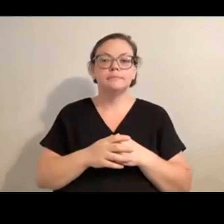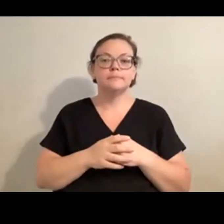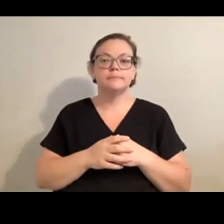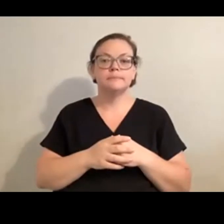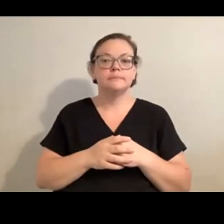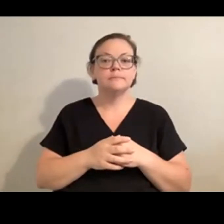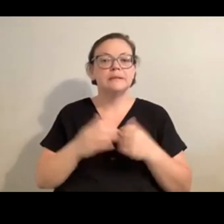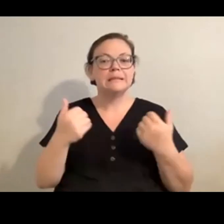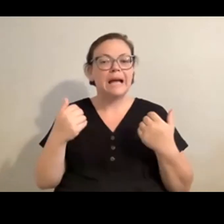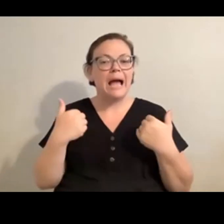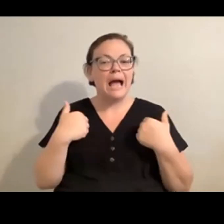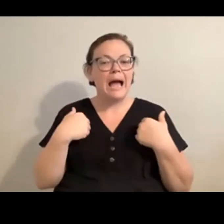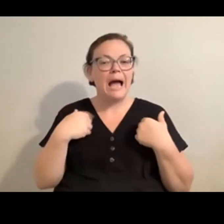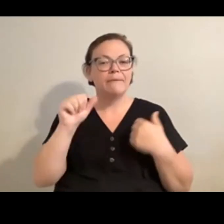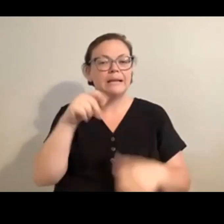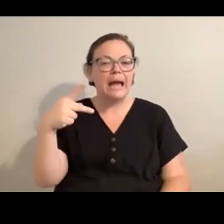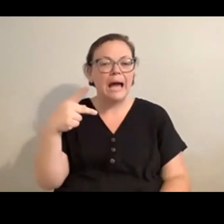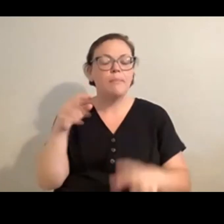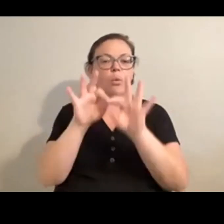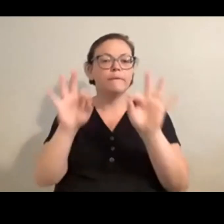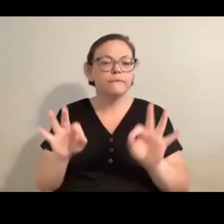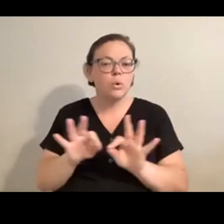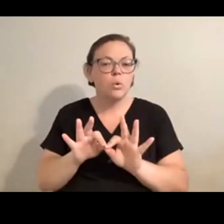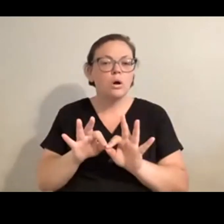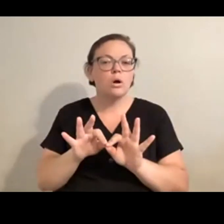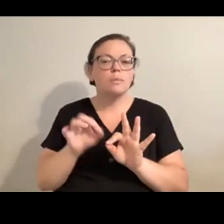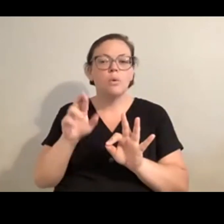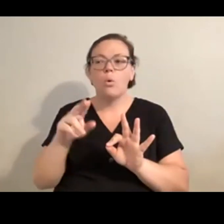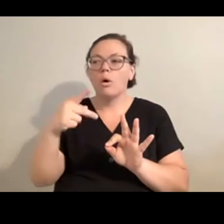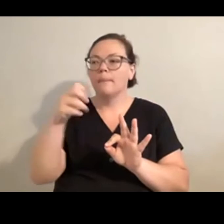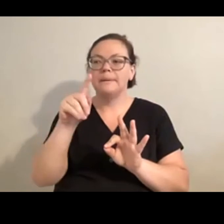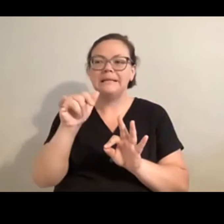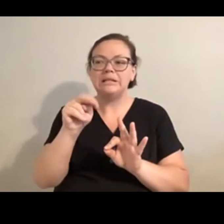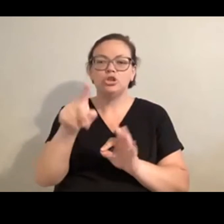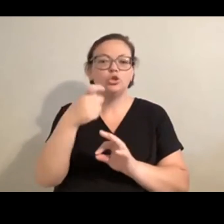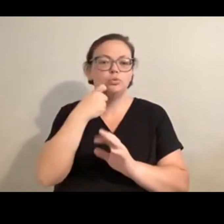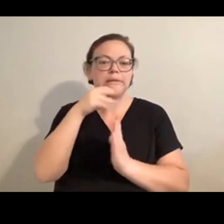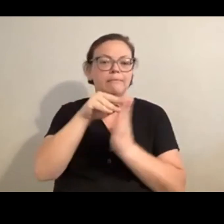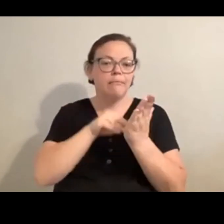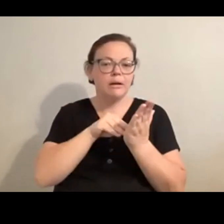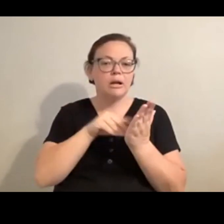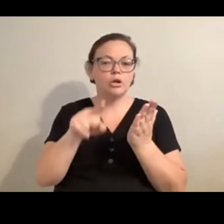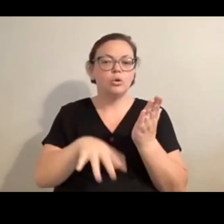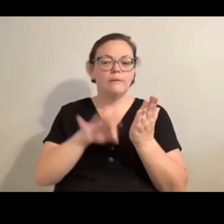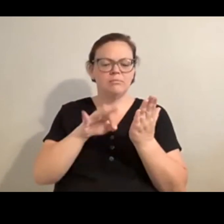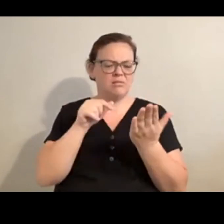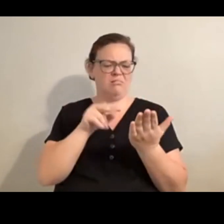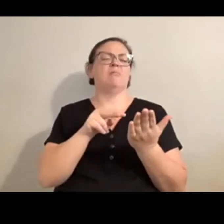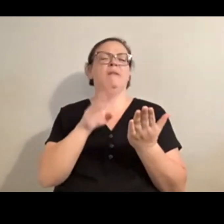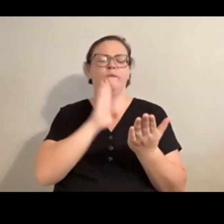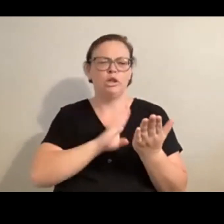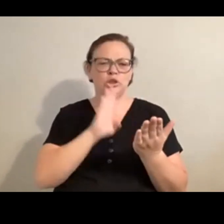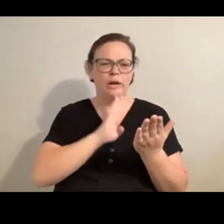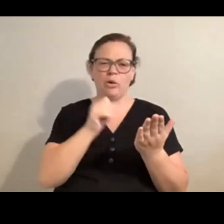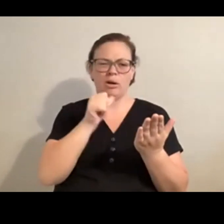an application or a form or a petition you've recently filled out that you found frustrating or